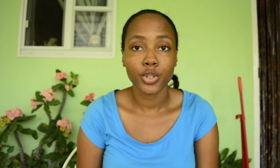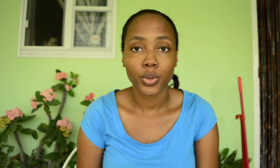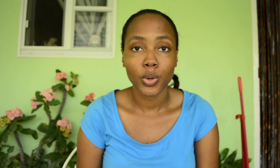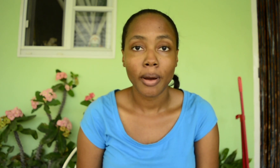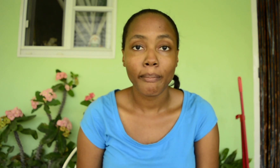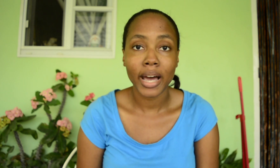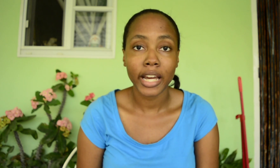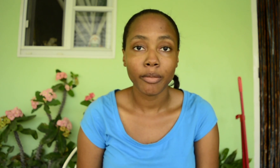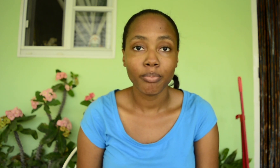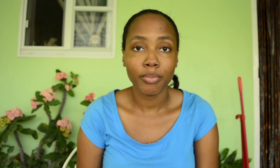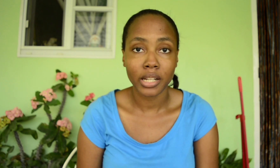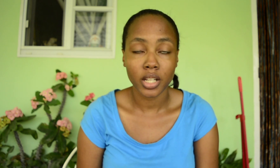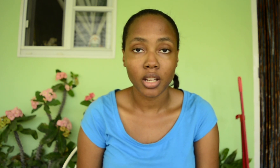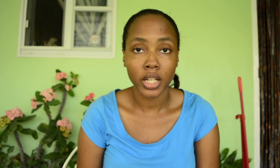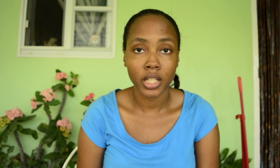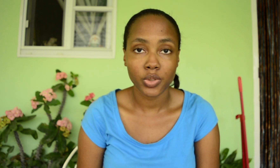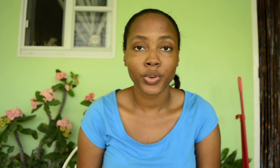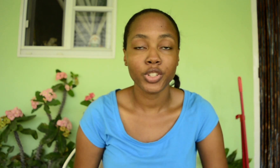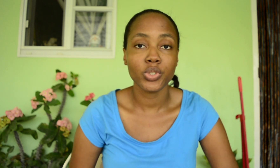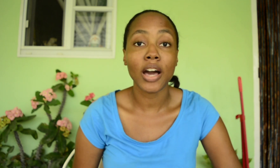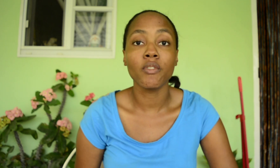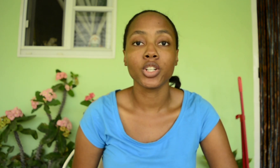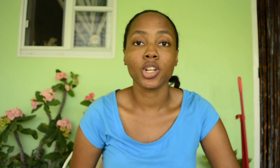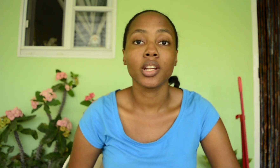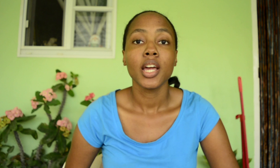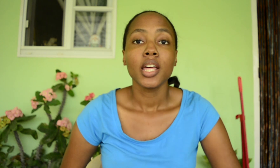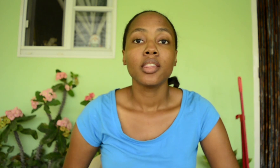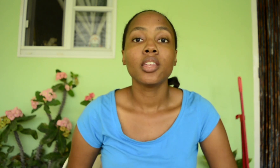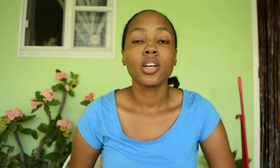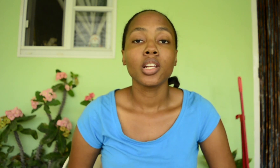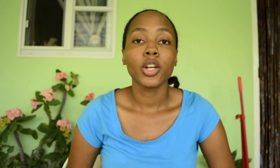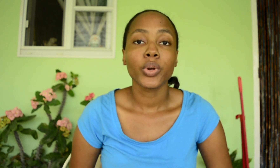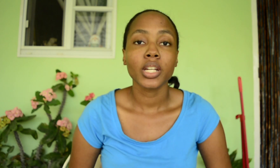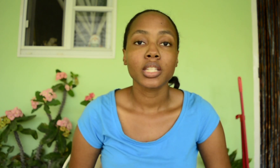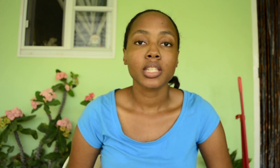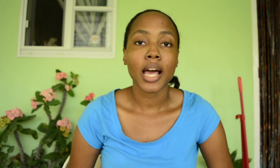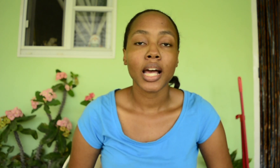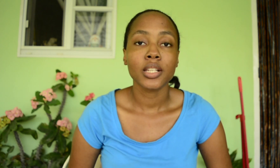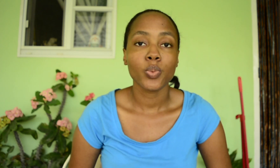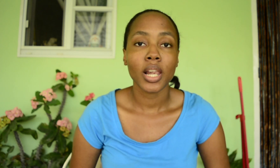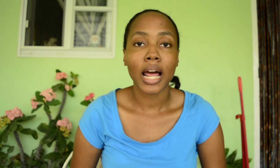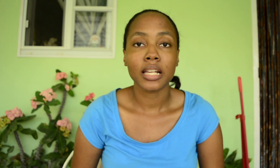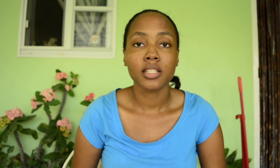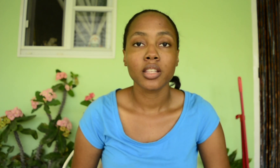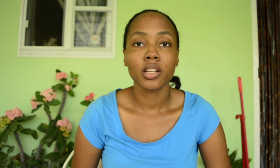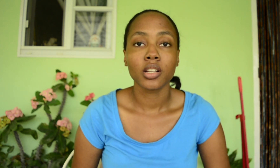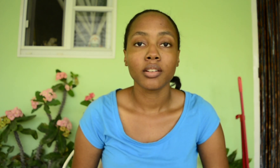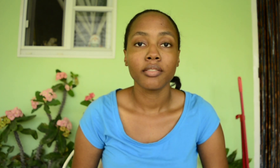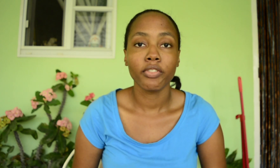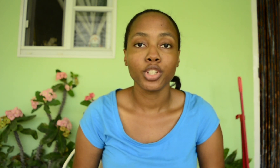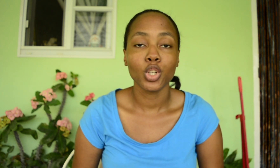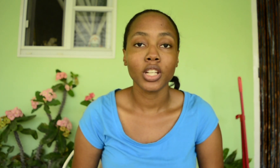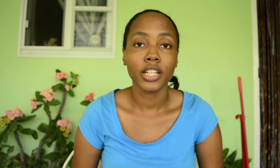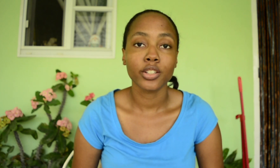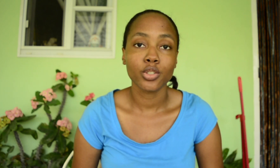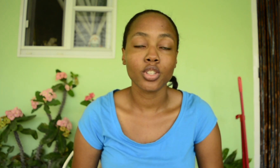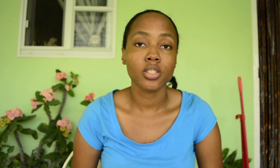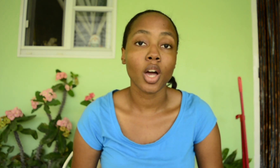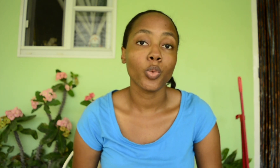Know by Pentatonix. We're going to use that version. The lyrics as well as the video link to the song will